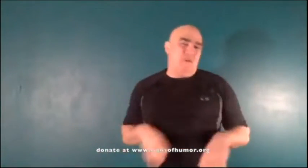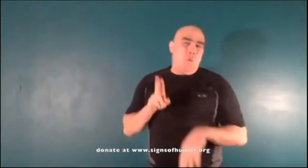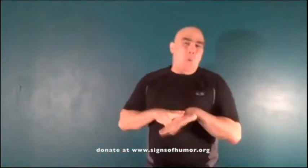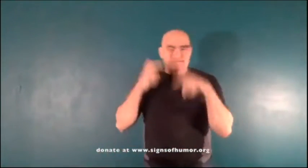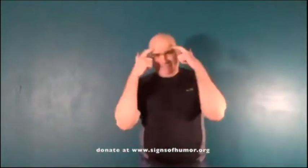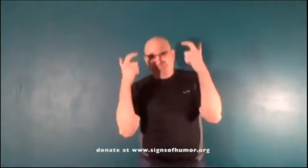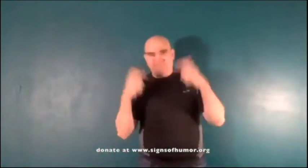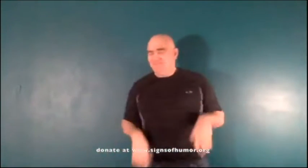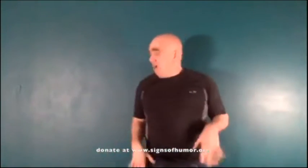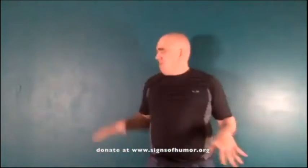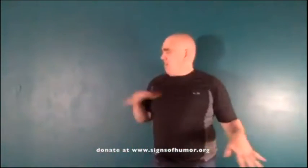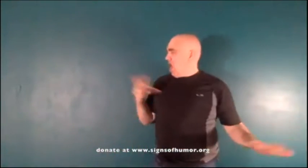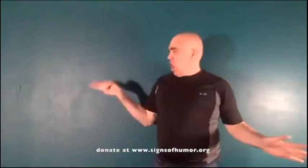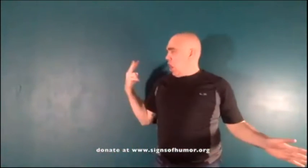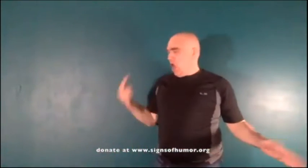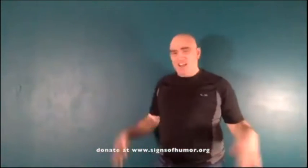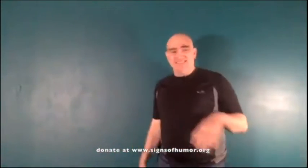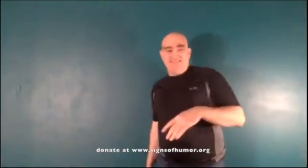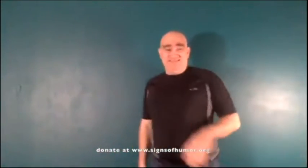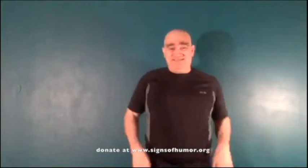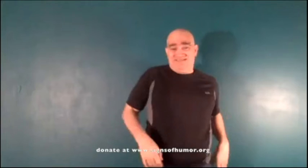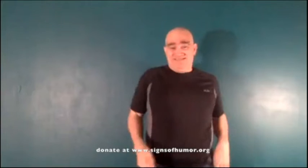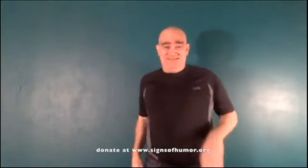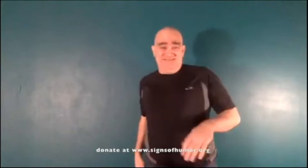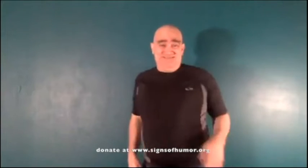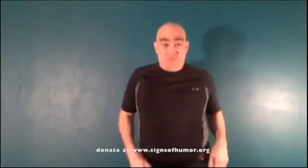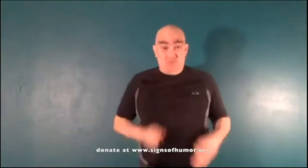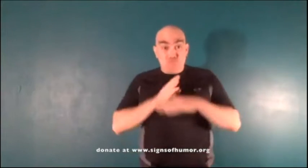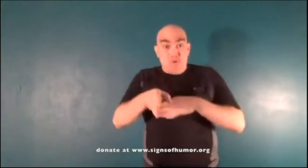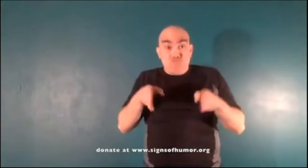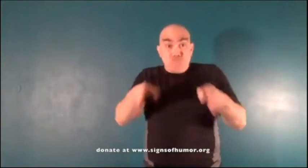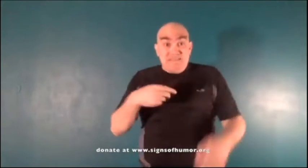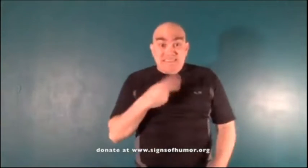So new cat would always strut across the street.